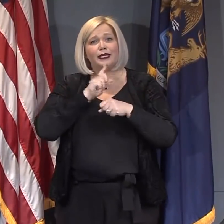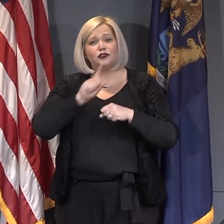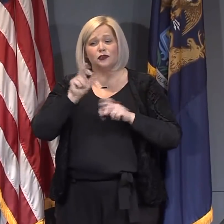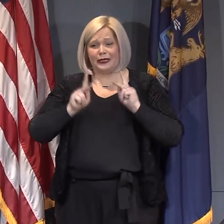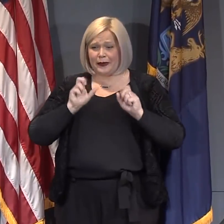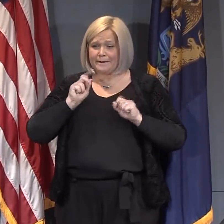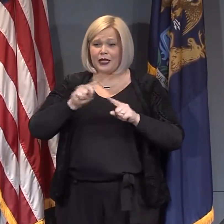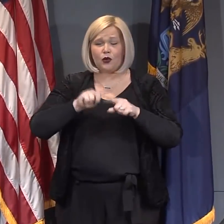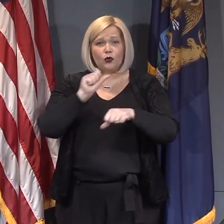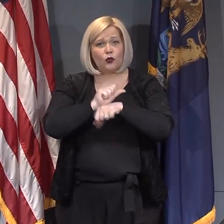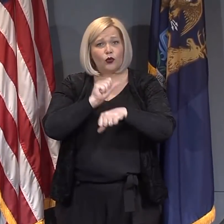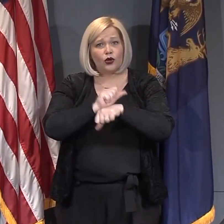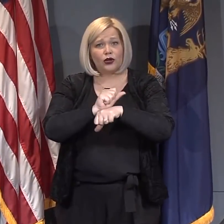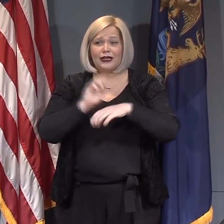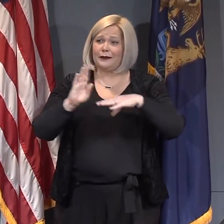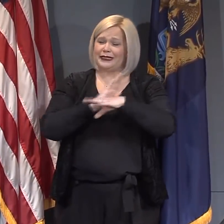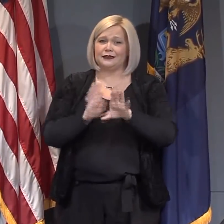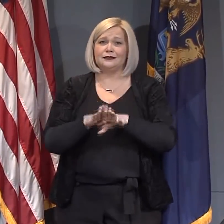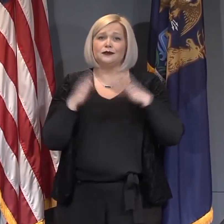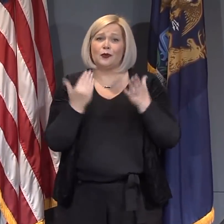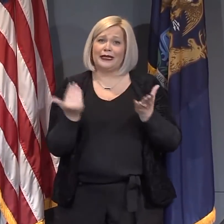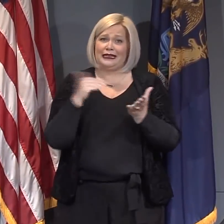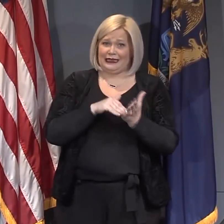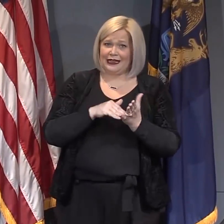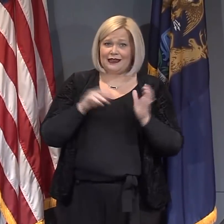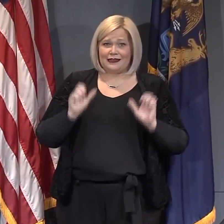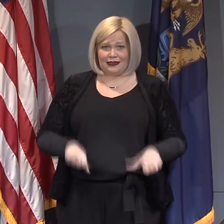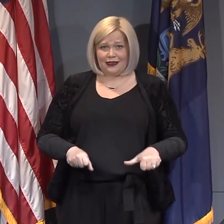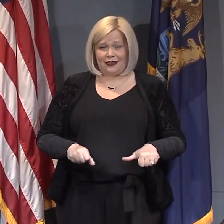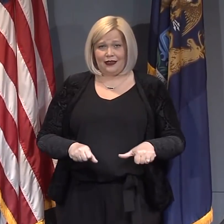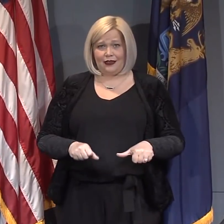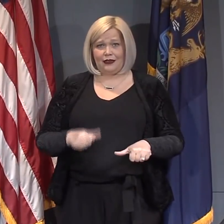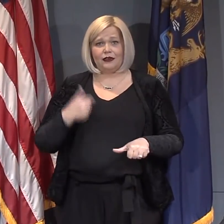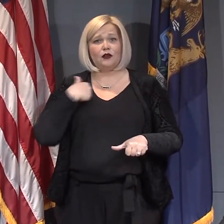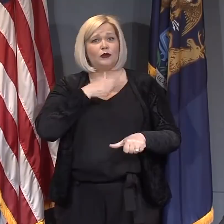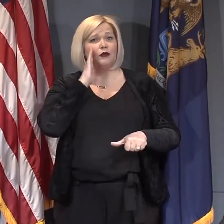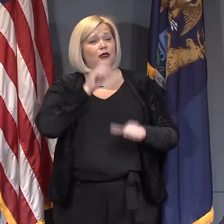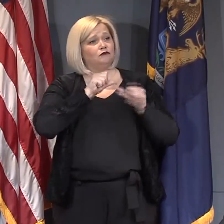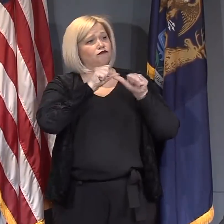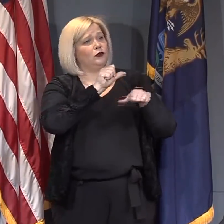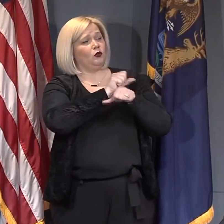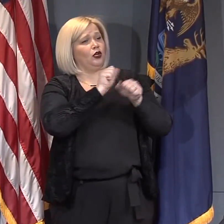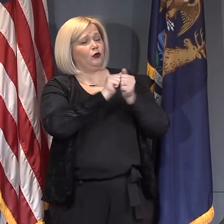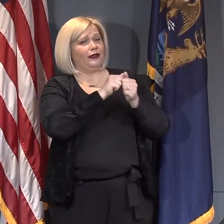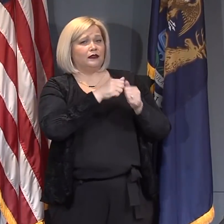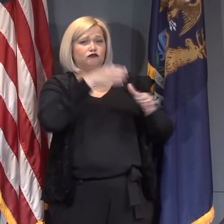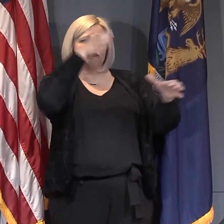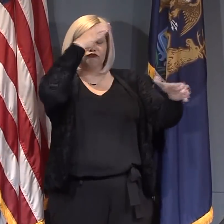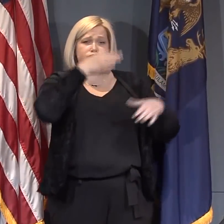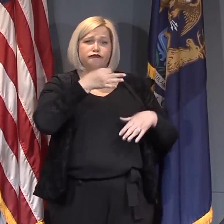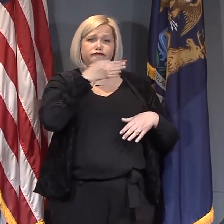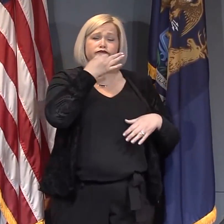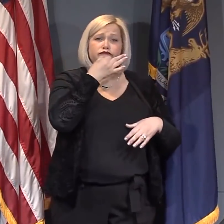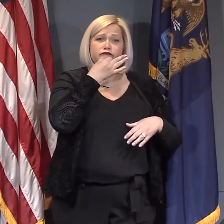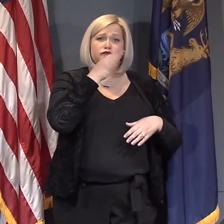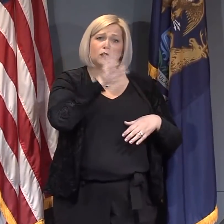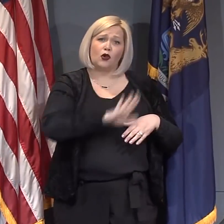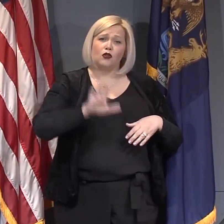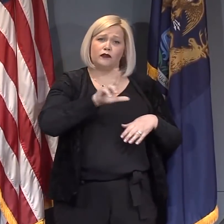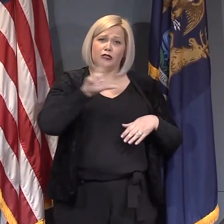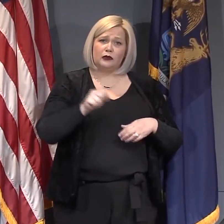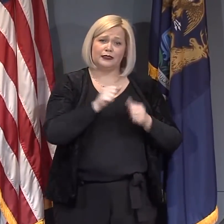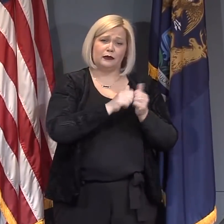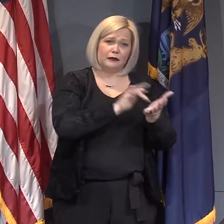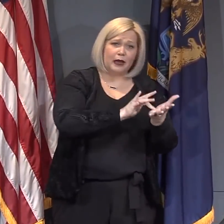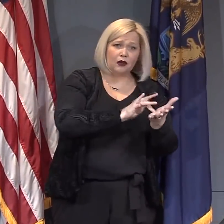business can get back on their feet. We will continue to work with experts in health and medical, the best experts across the country,